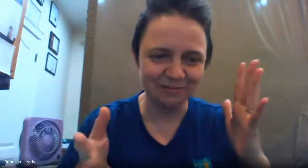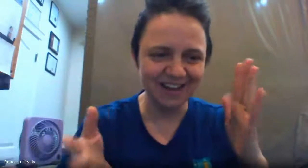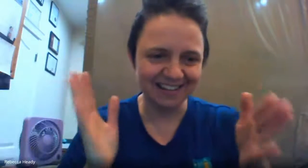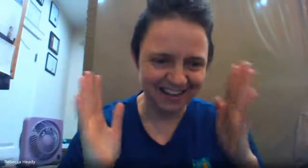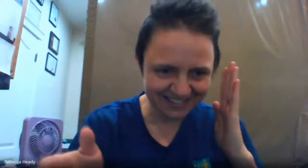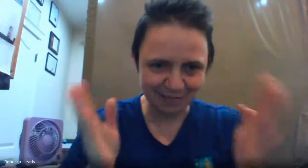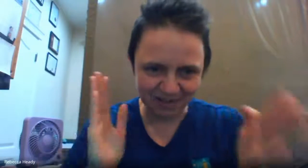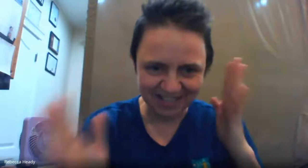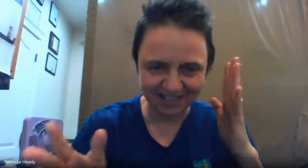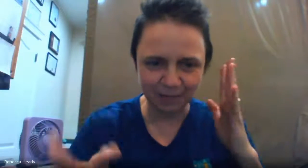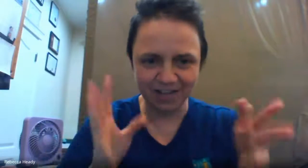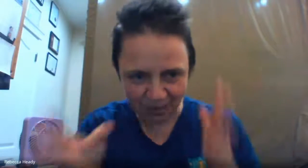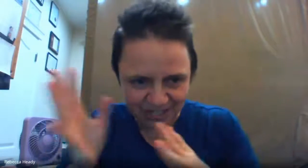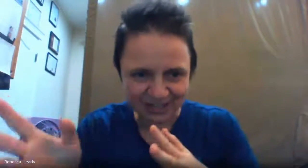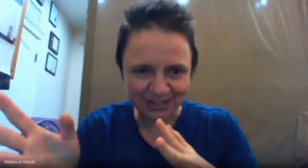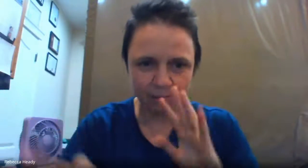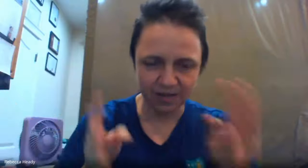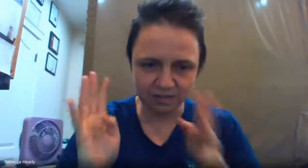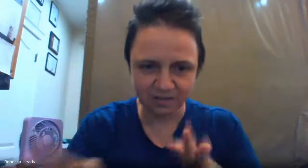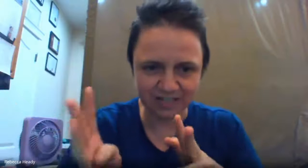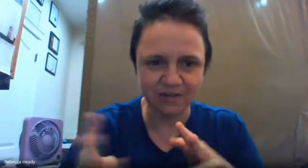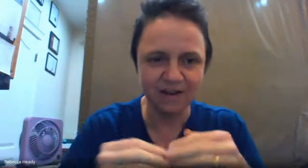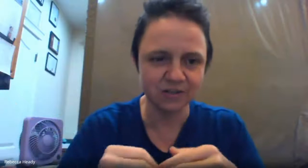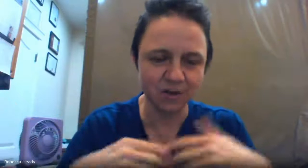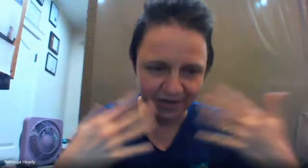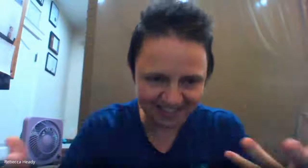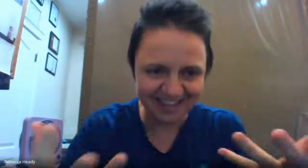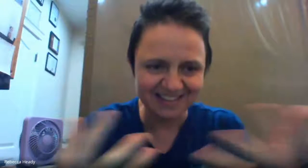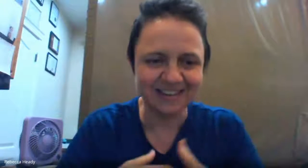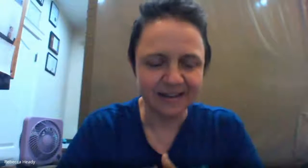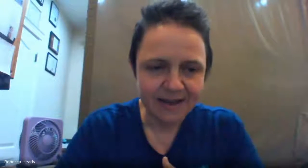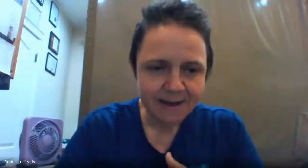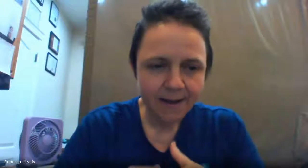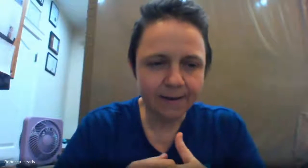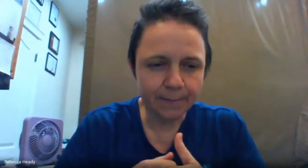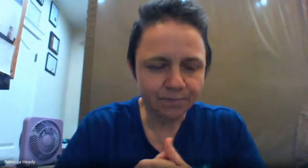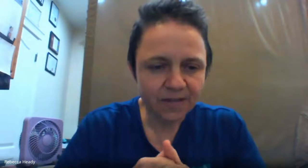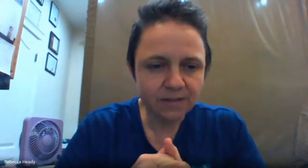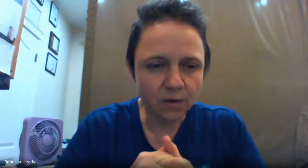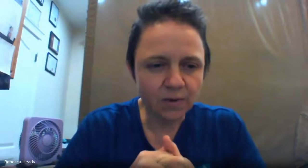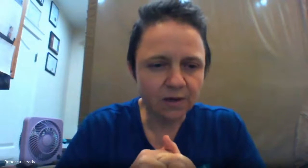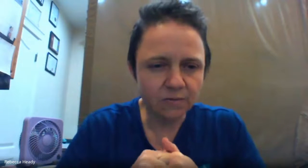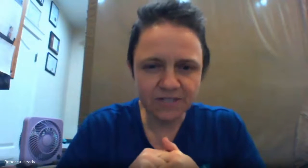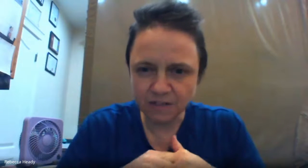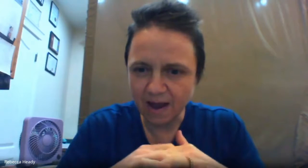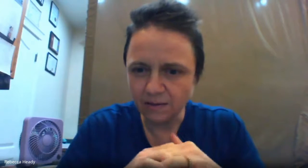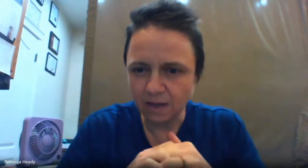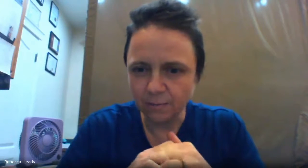then we got like a small second, and then we got to know each other, and then we had a small section of actually going into the lesson. Okay. So we talked about,